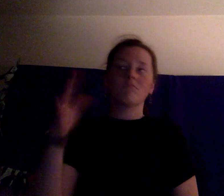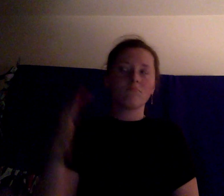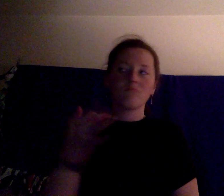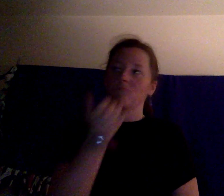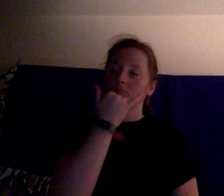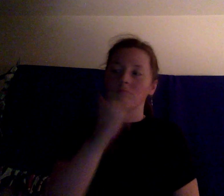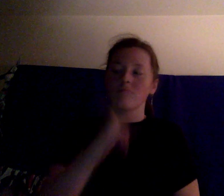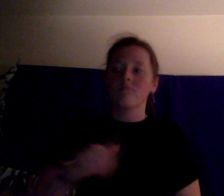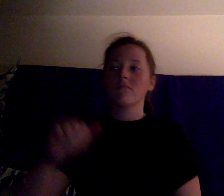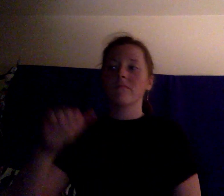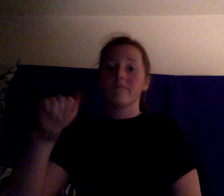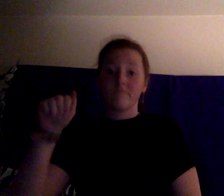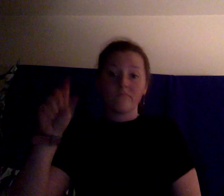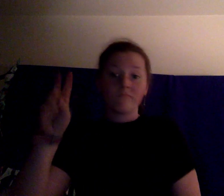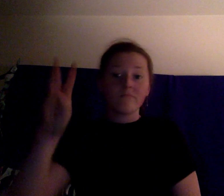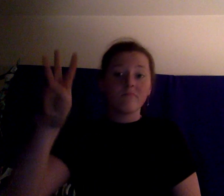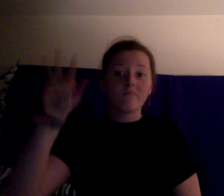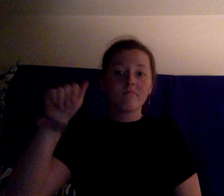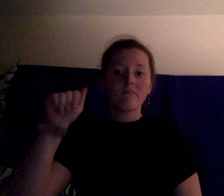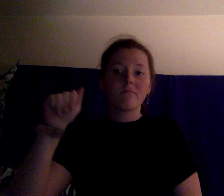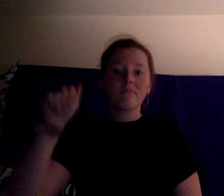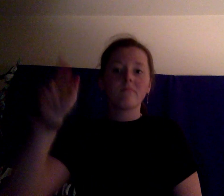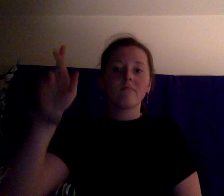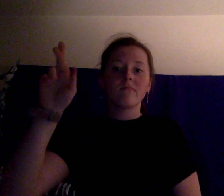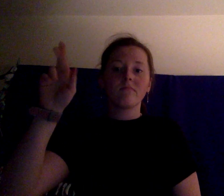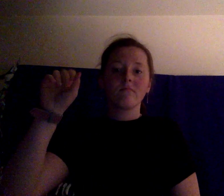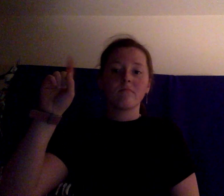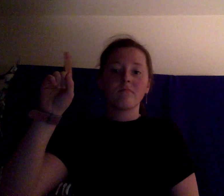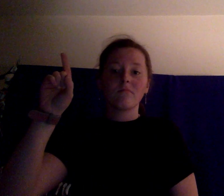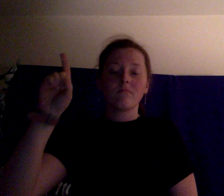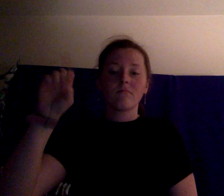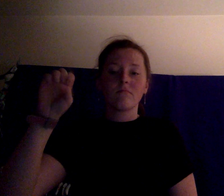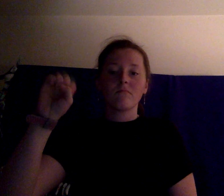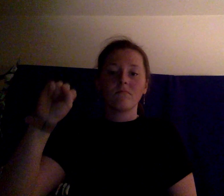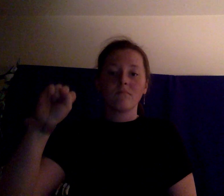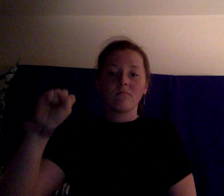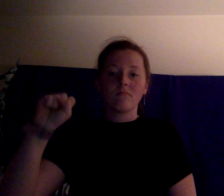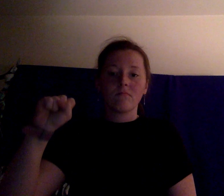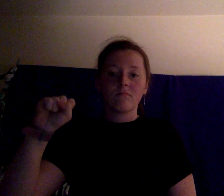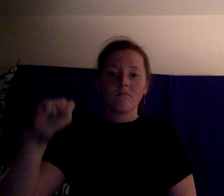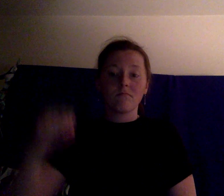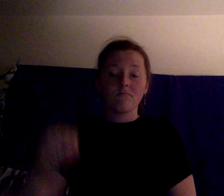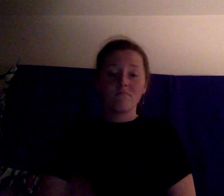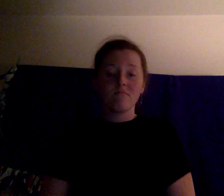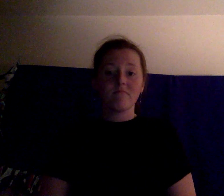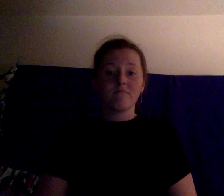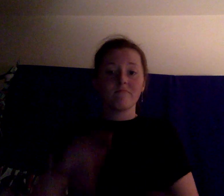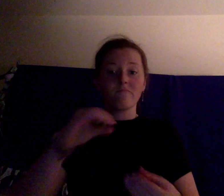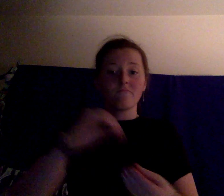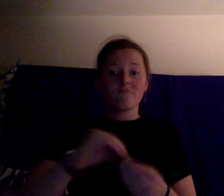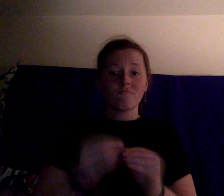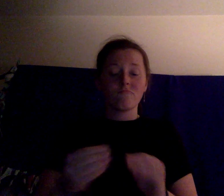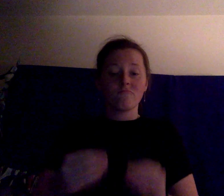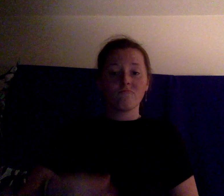racers. Number 39 was the number Greg used until last year. This number was